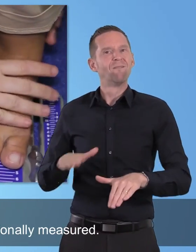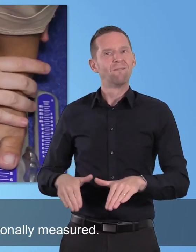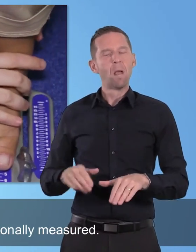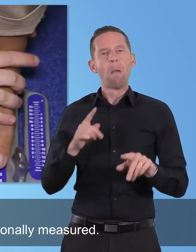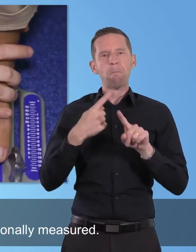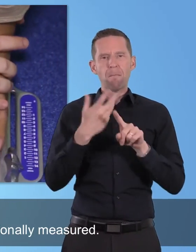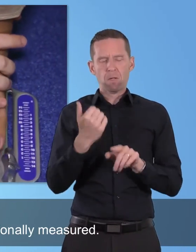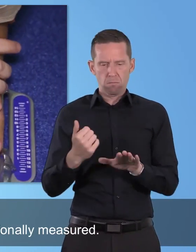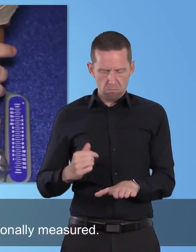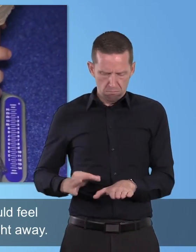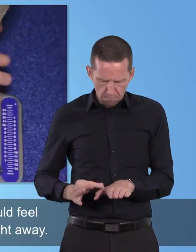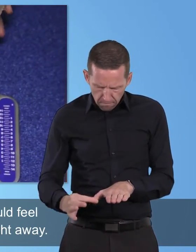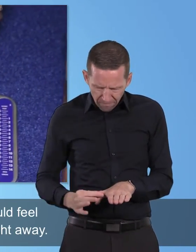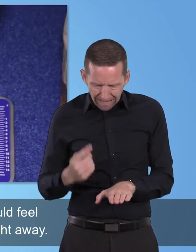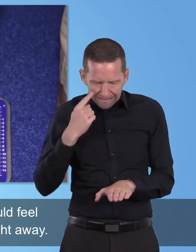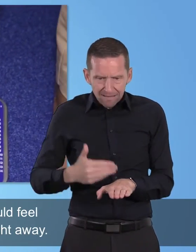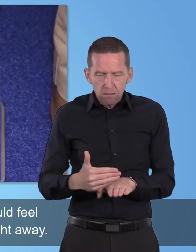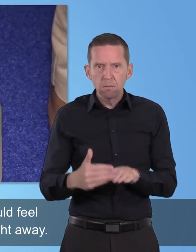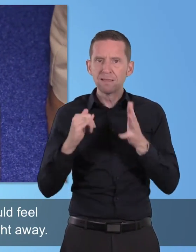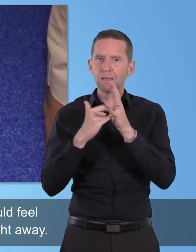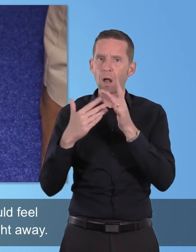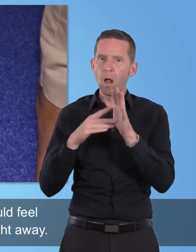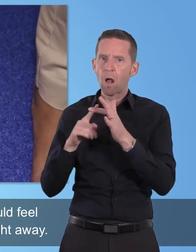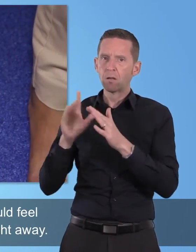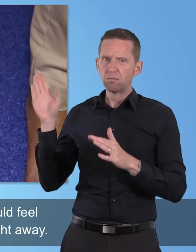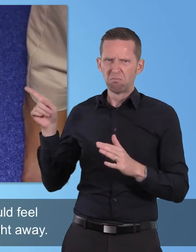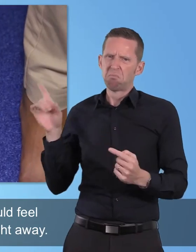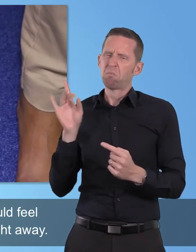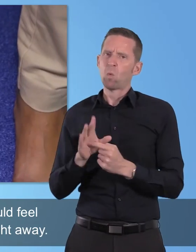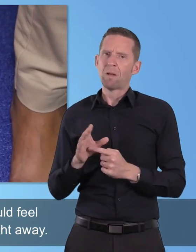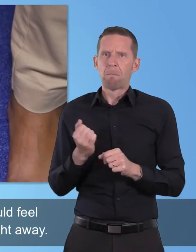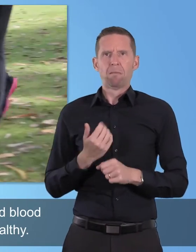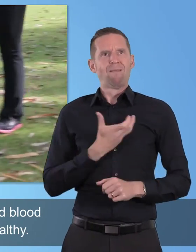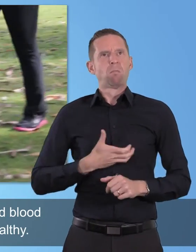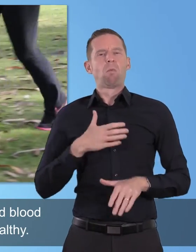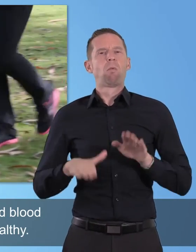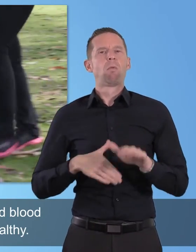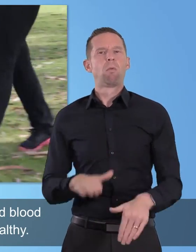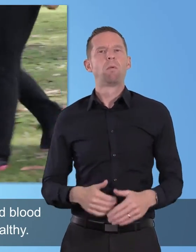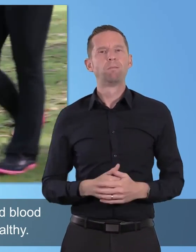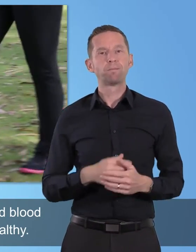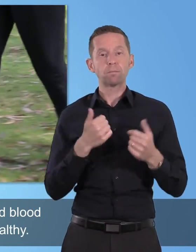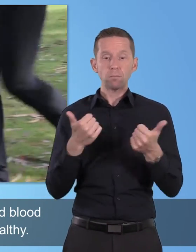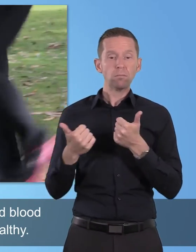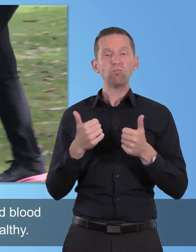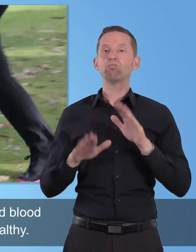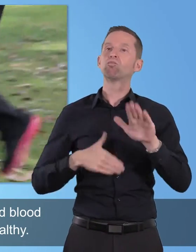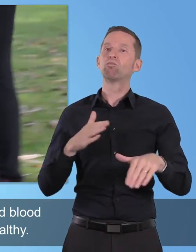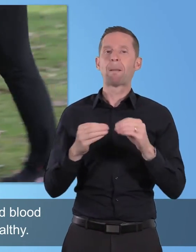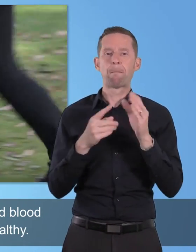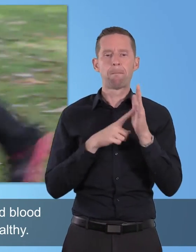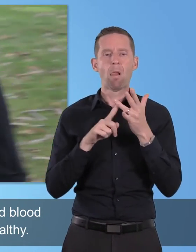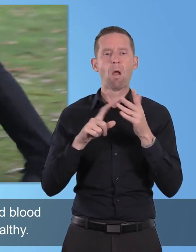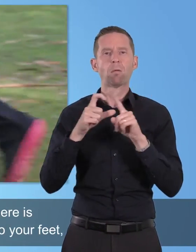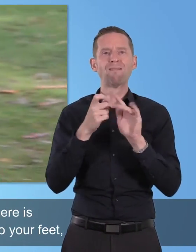professionally measured. New shoes should feel comfortable straight away. Feet need a good blood flow to stay